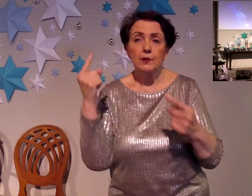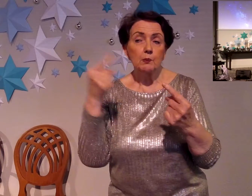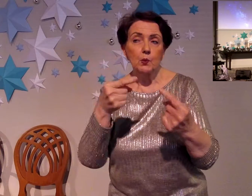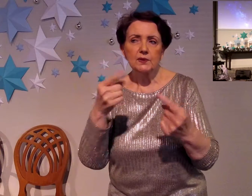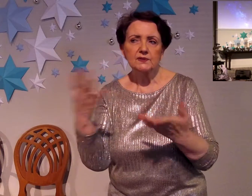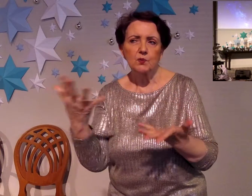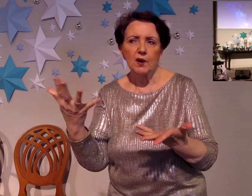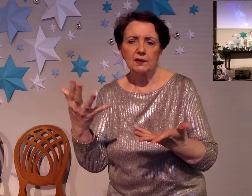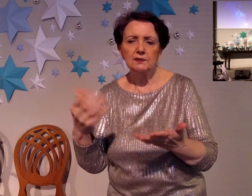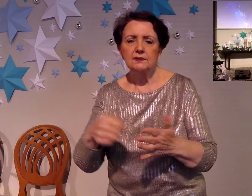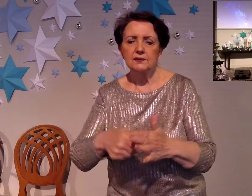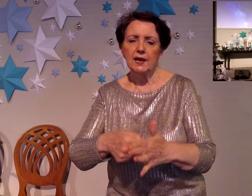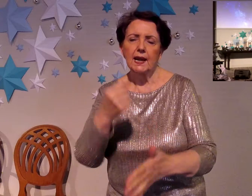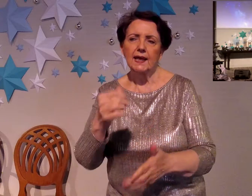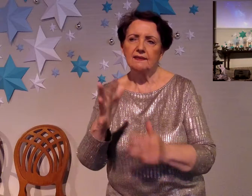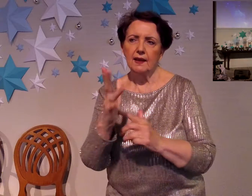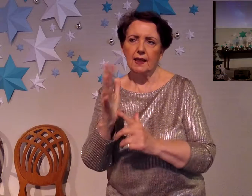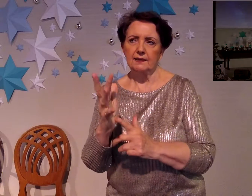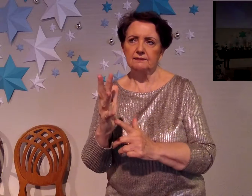light.